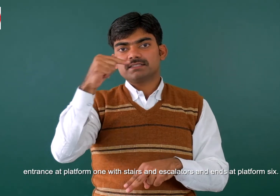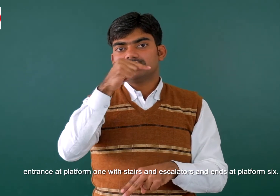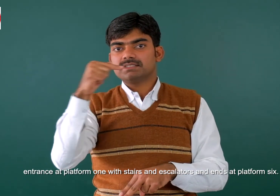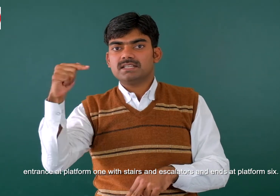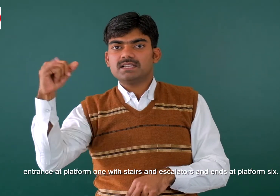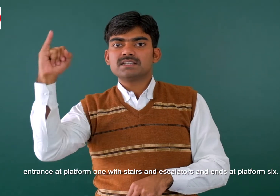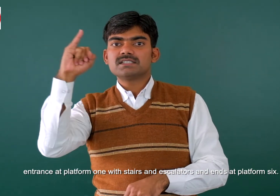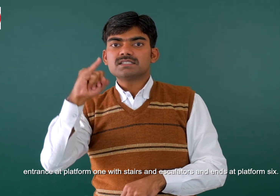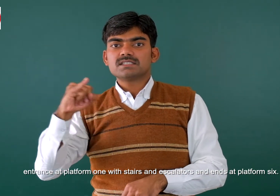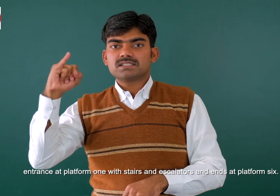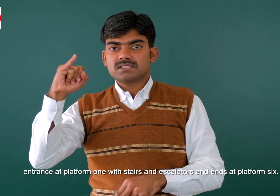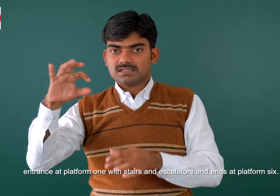at platform 6.